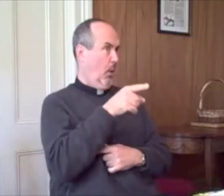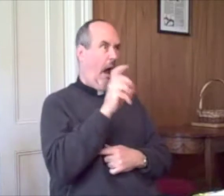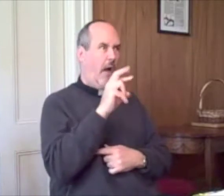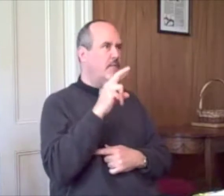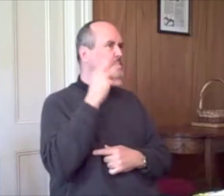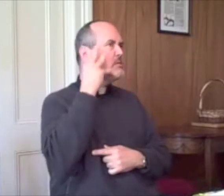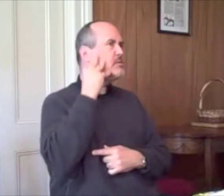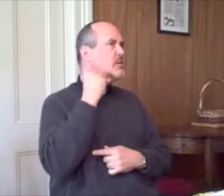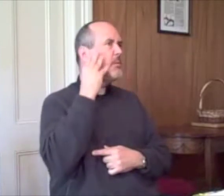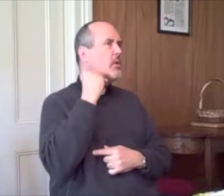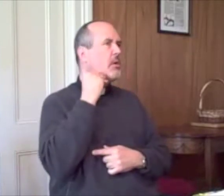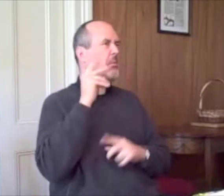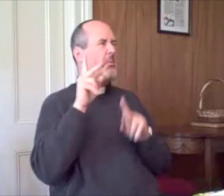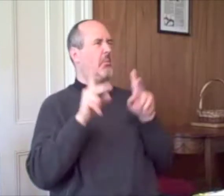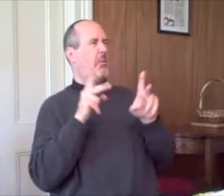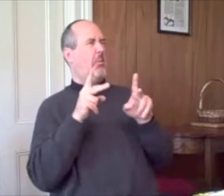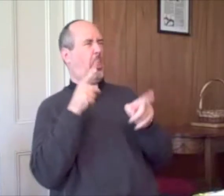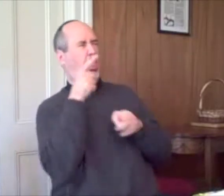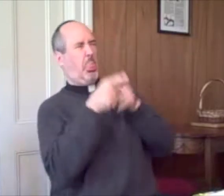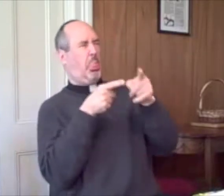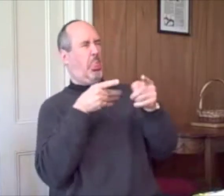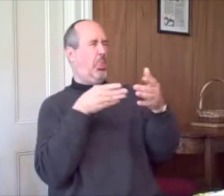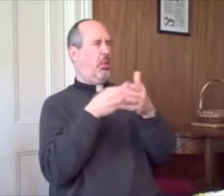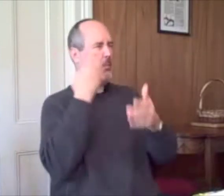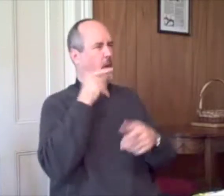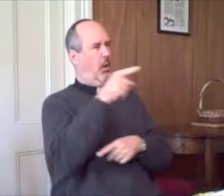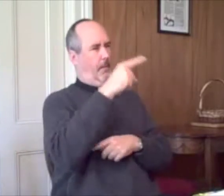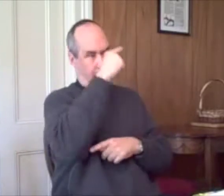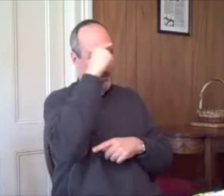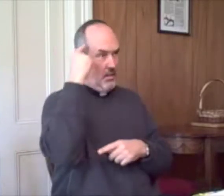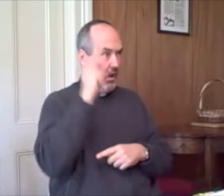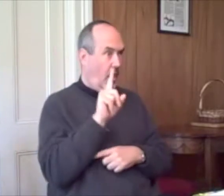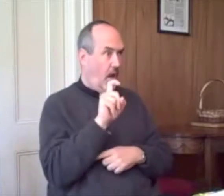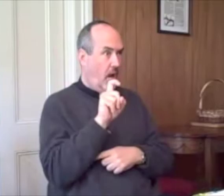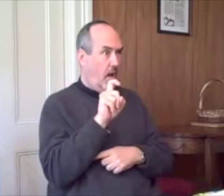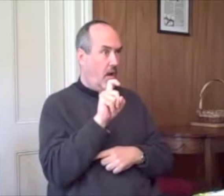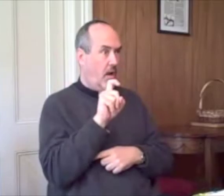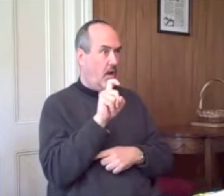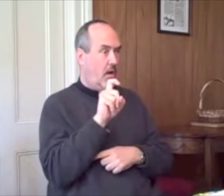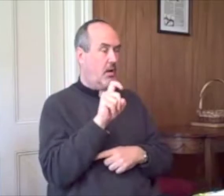you experienced any types of racism here in the United States?